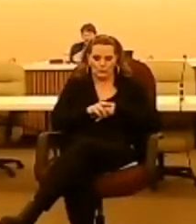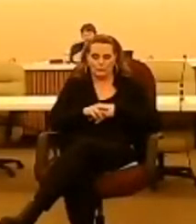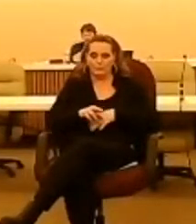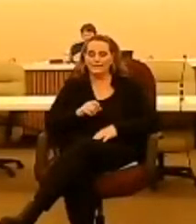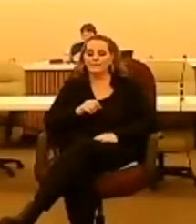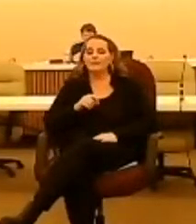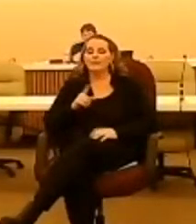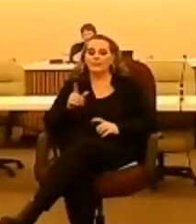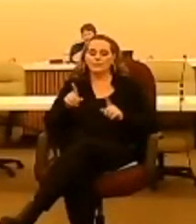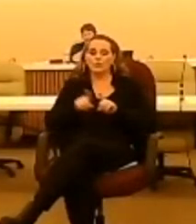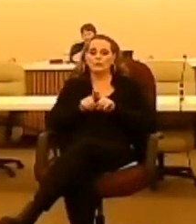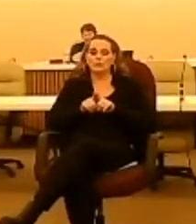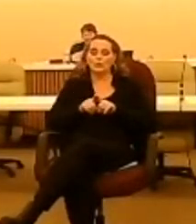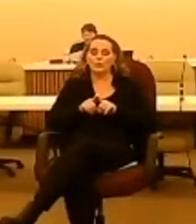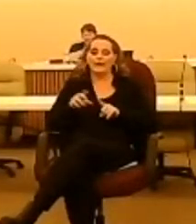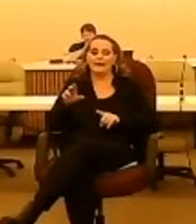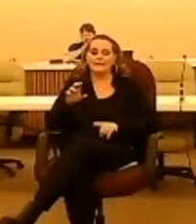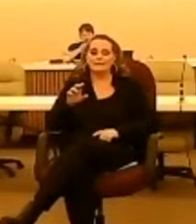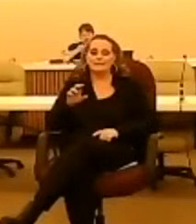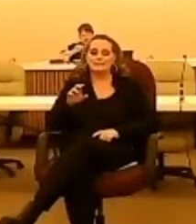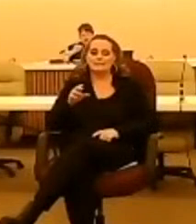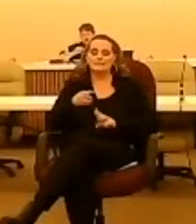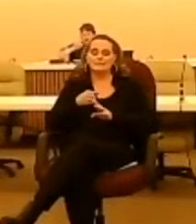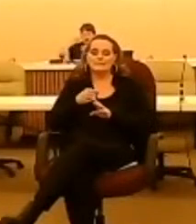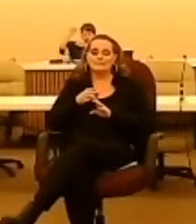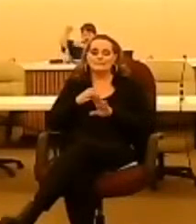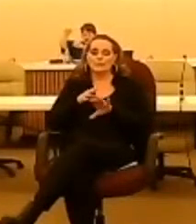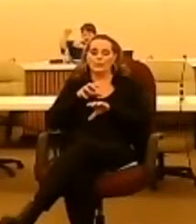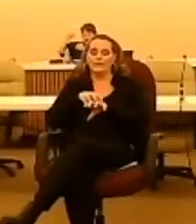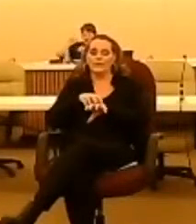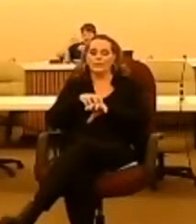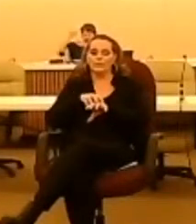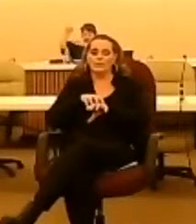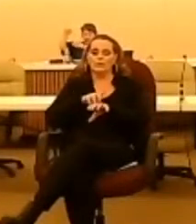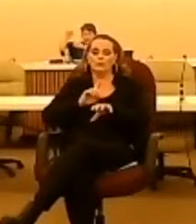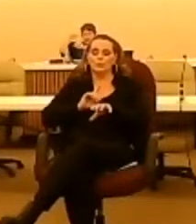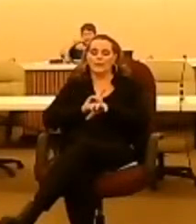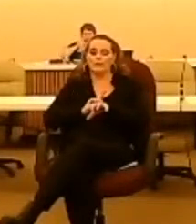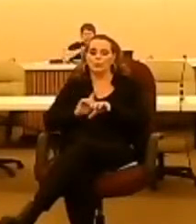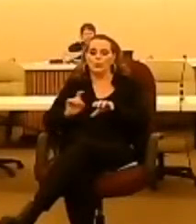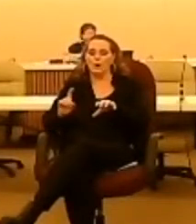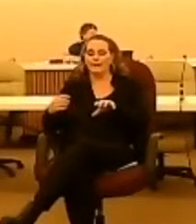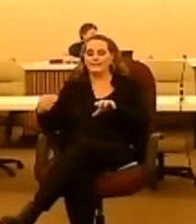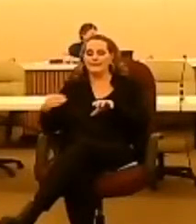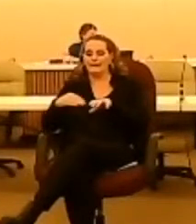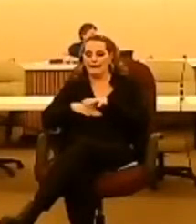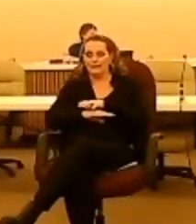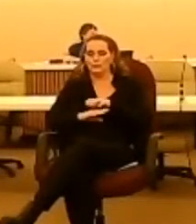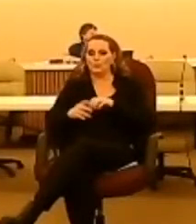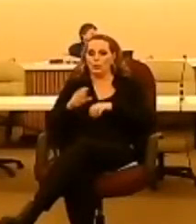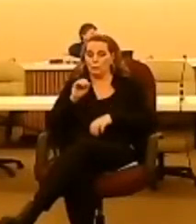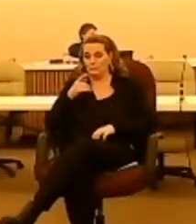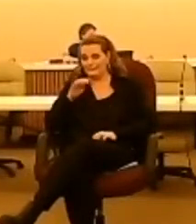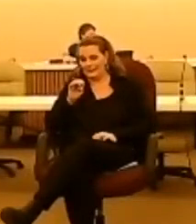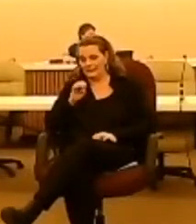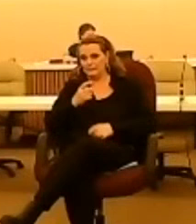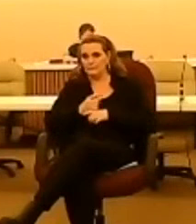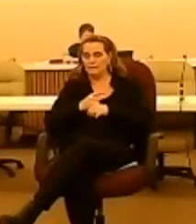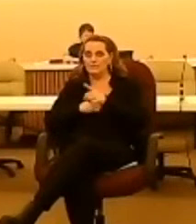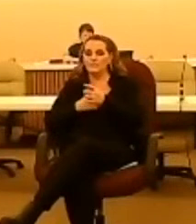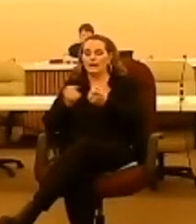side entrance that I can walk into the back of the coolers and put Yeah. the stuff on the rack Yes, from sir. inside the cooler. Yes.